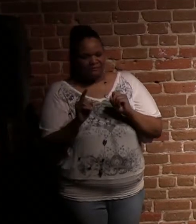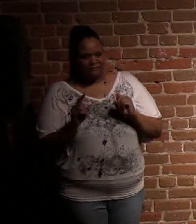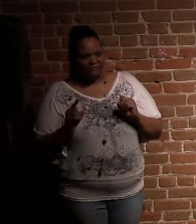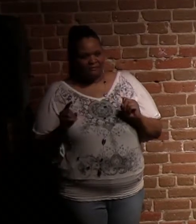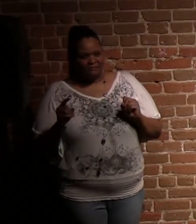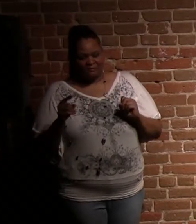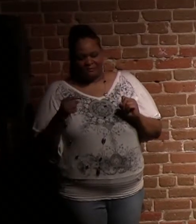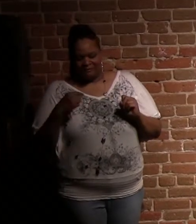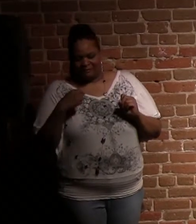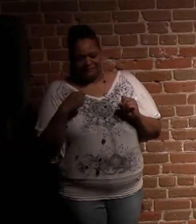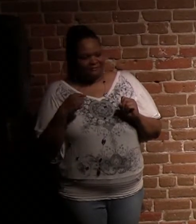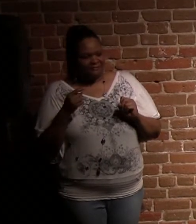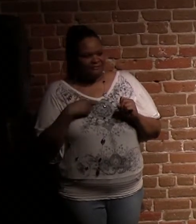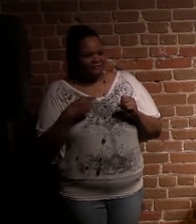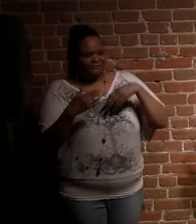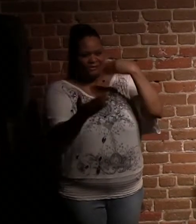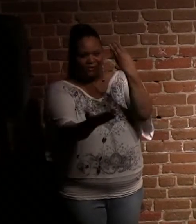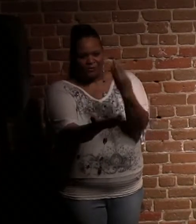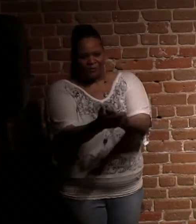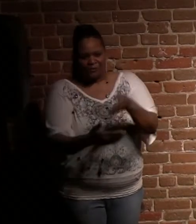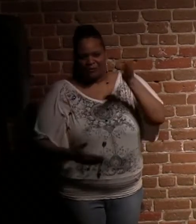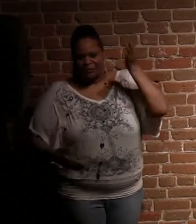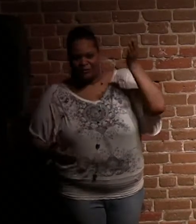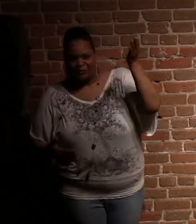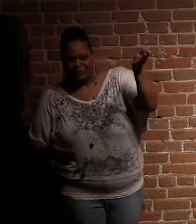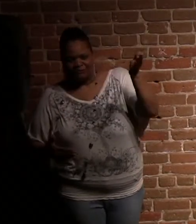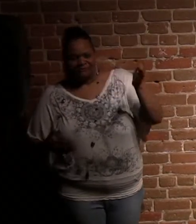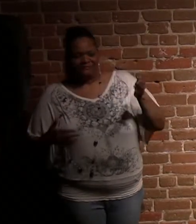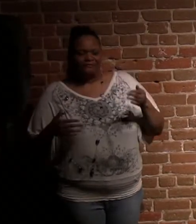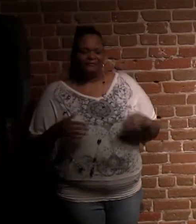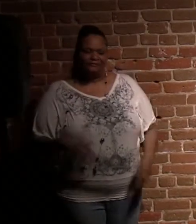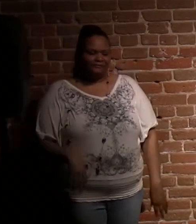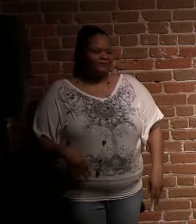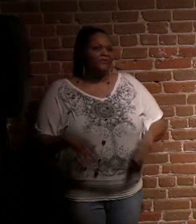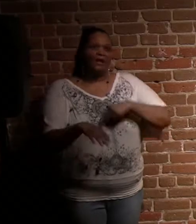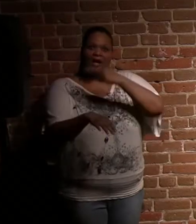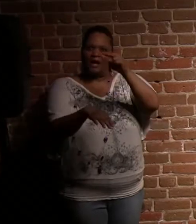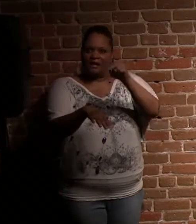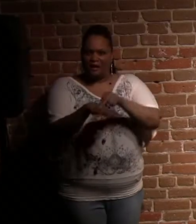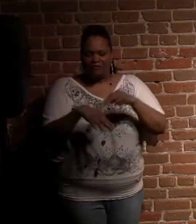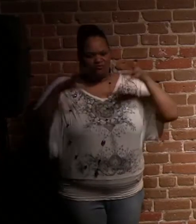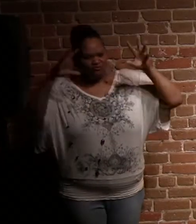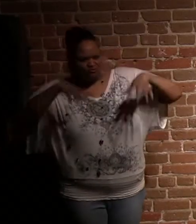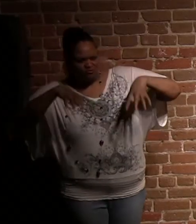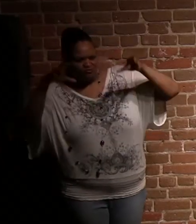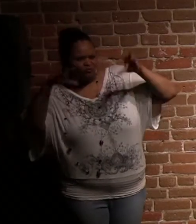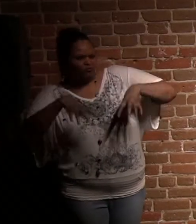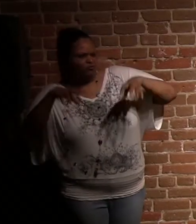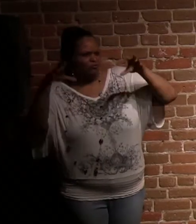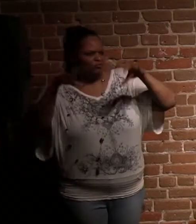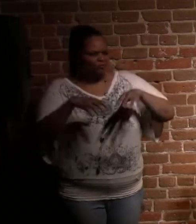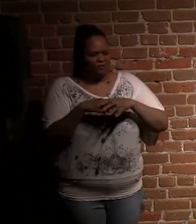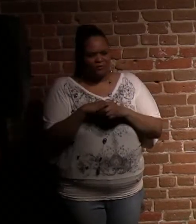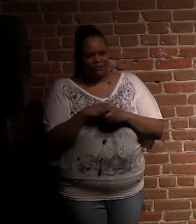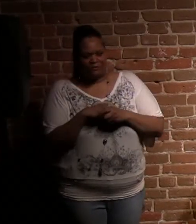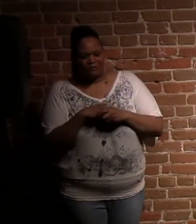get there. Sure enough, it's drizzling. The sand is wet.